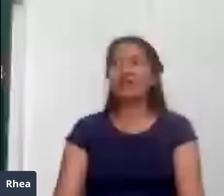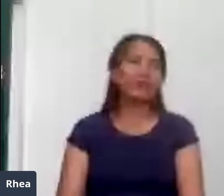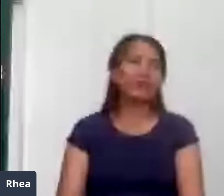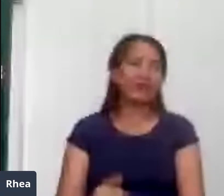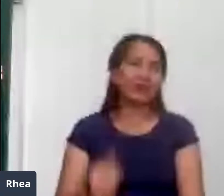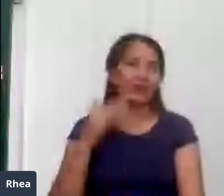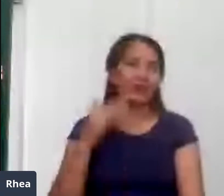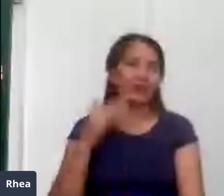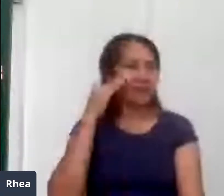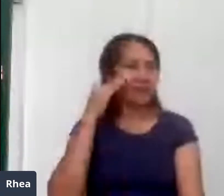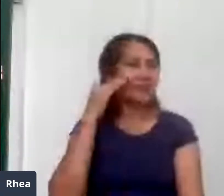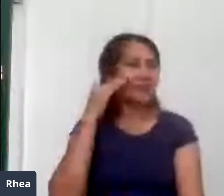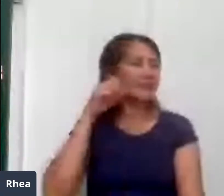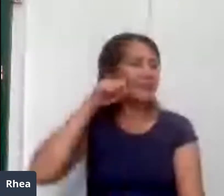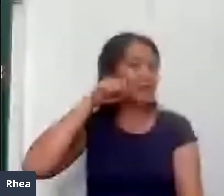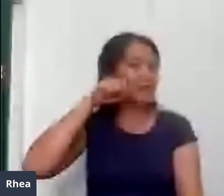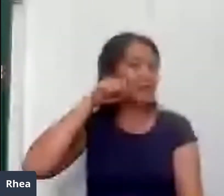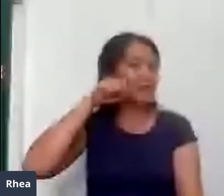and